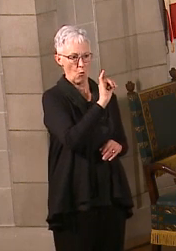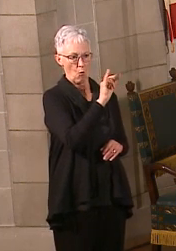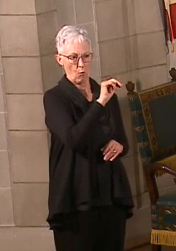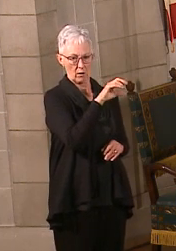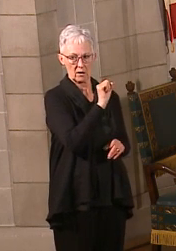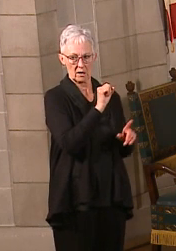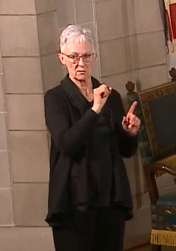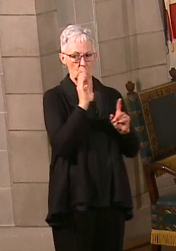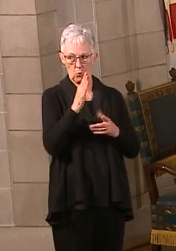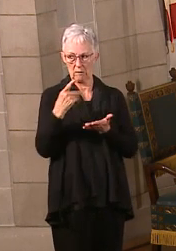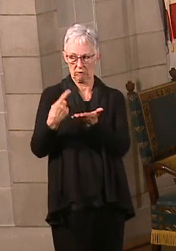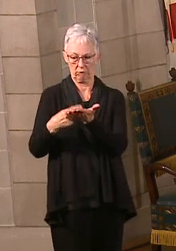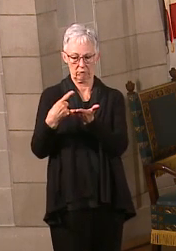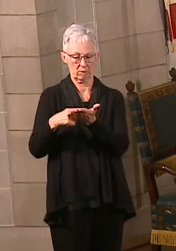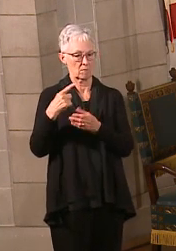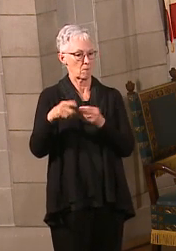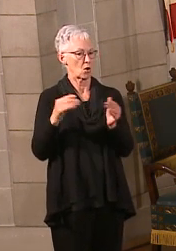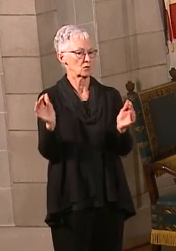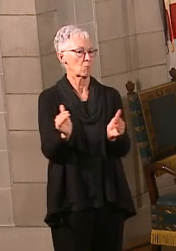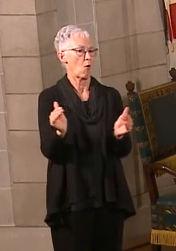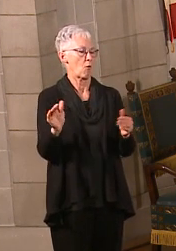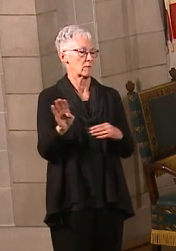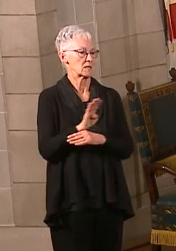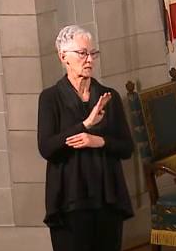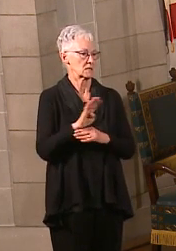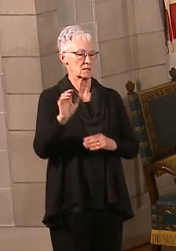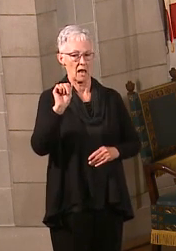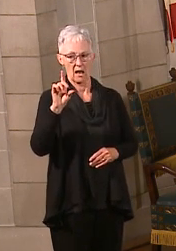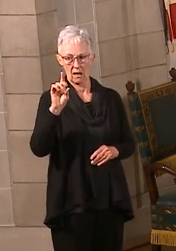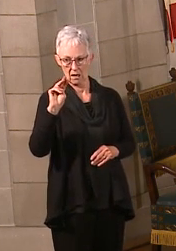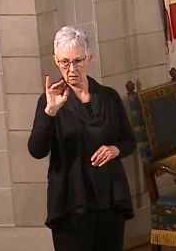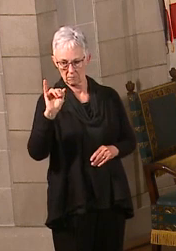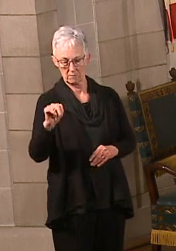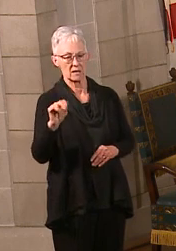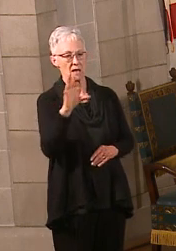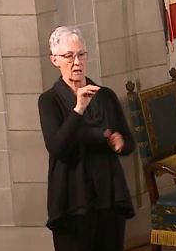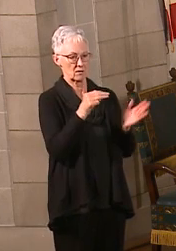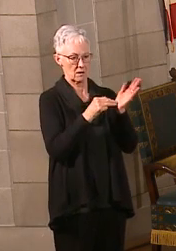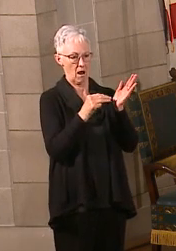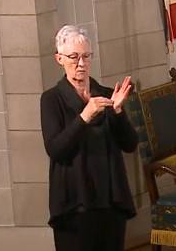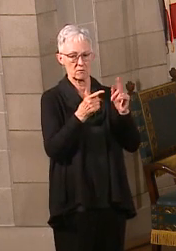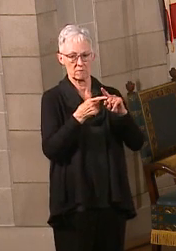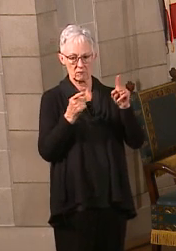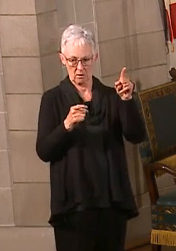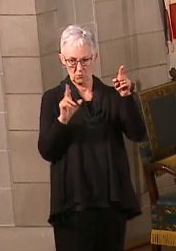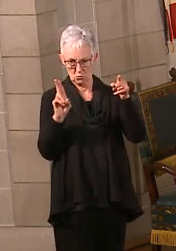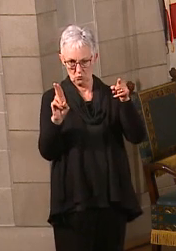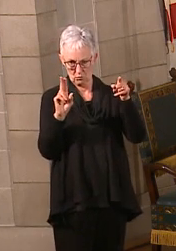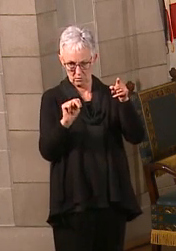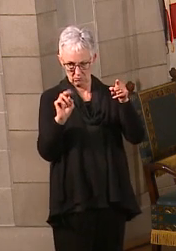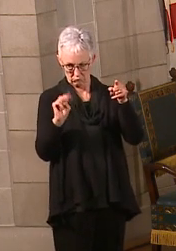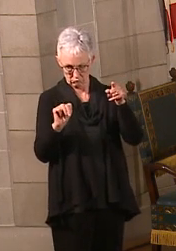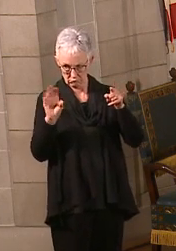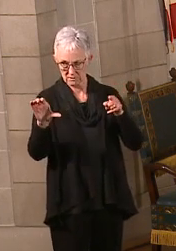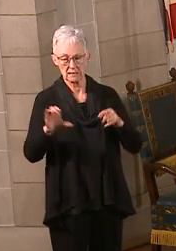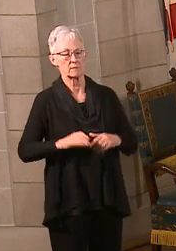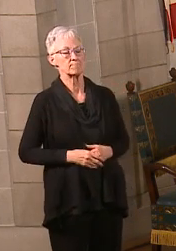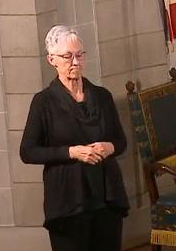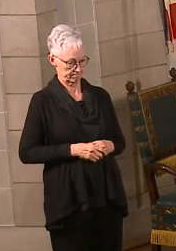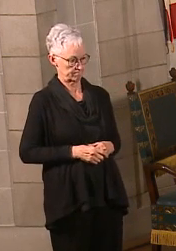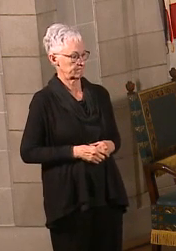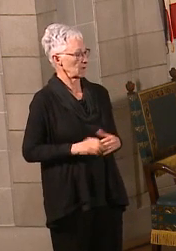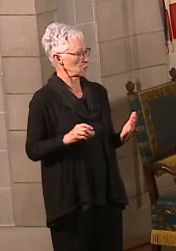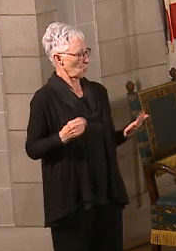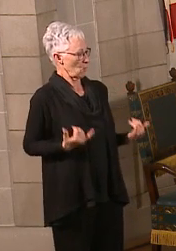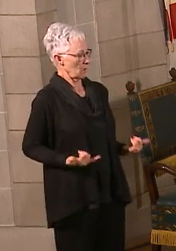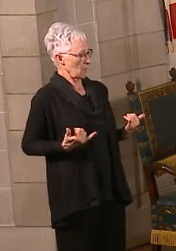Business Administration loans that are available, as well as Dr. James Lawler from UNMC. So with that, I'm going to go ahead and roll into the questions and answers